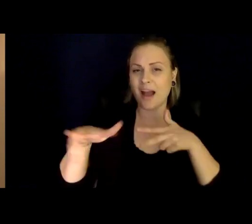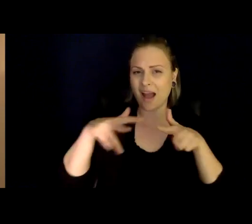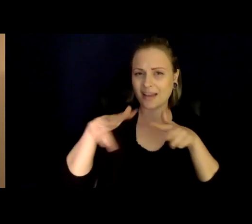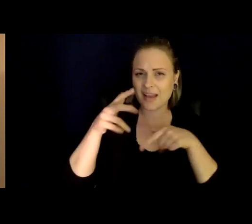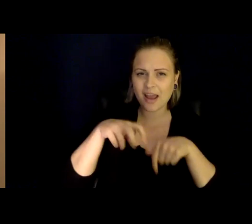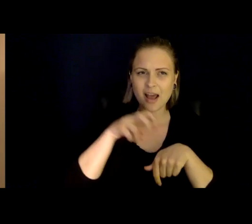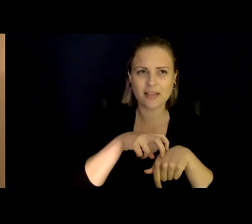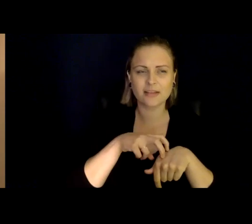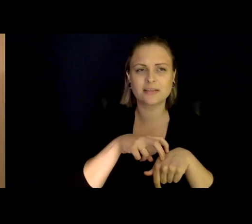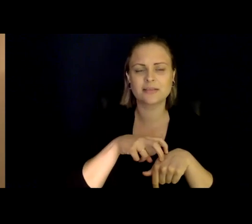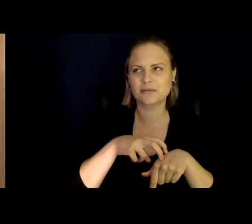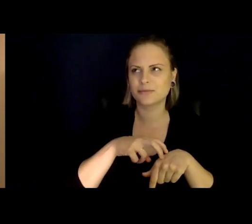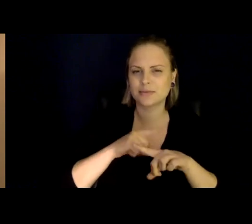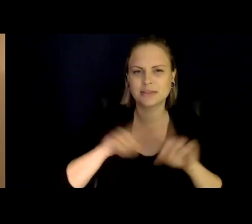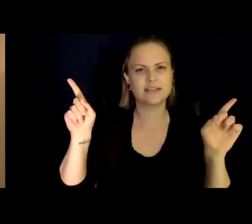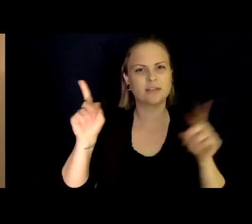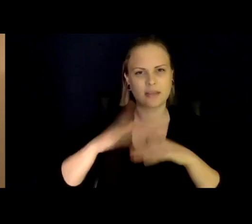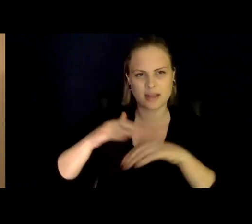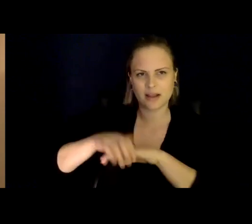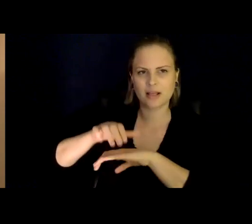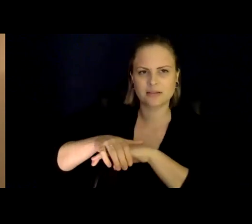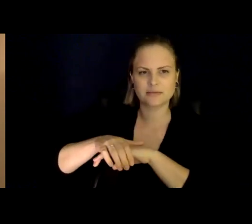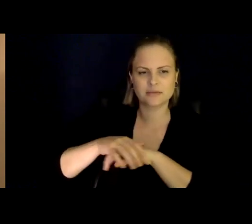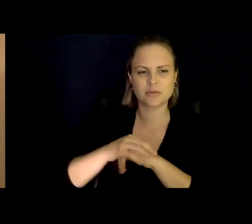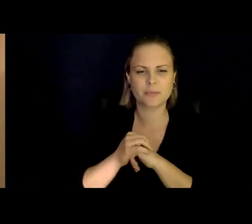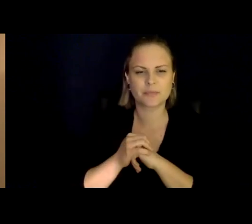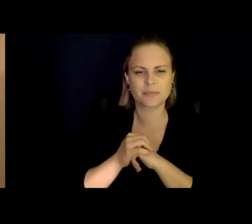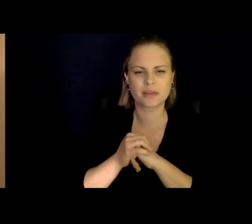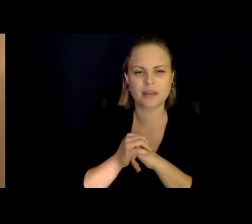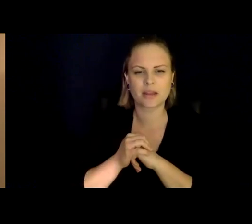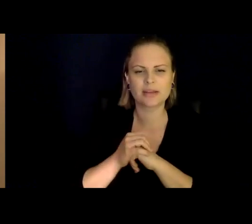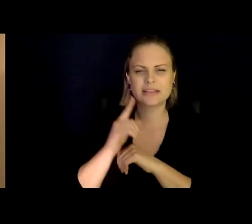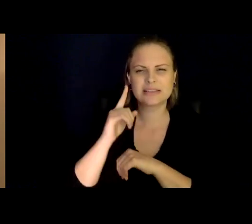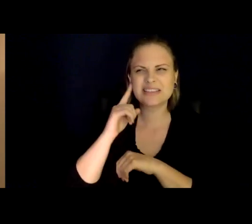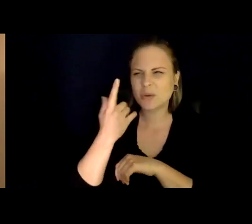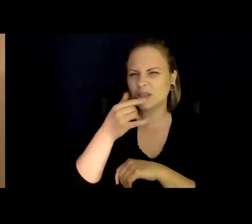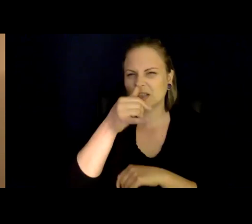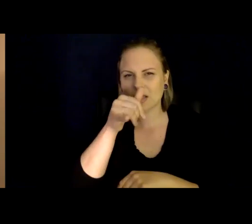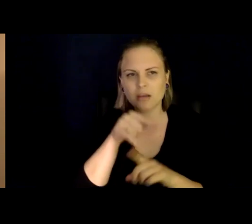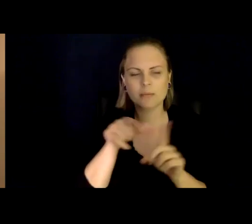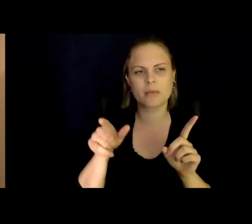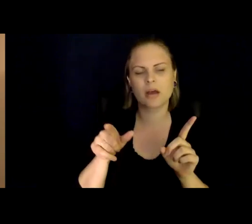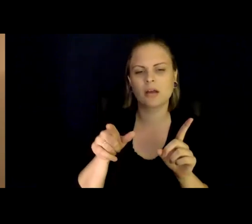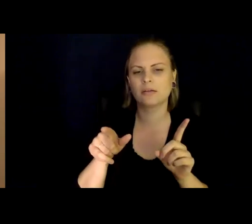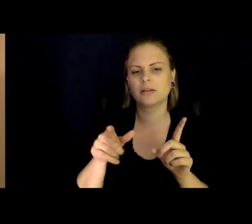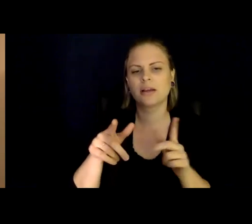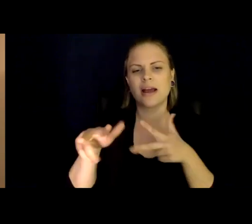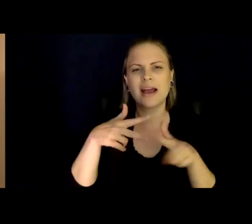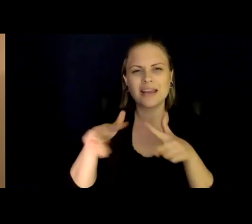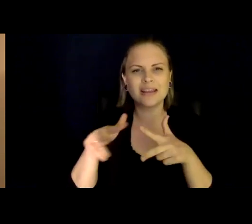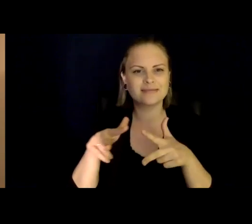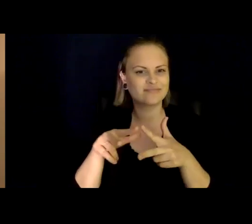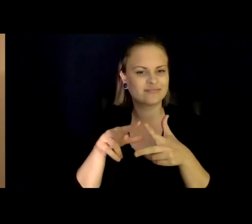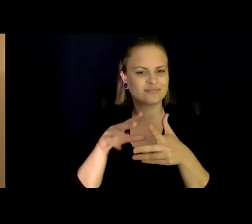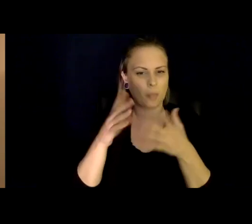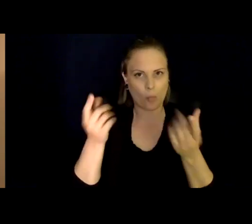is substantially different from England. That almost sounds like it's a silly thing to say, but it's, hiking is about moving your feet. And